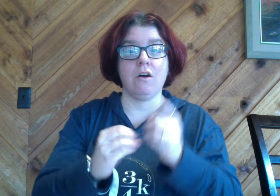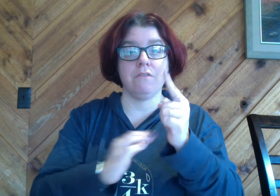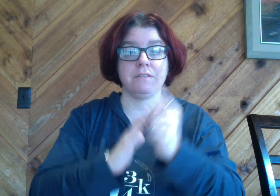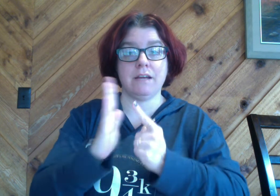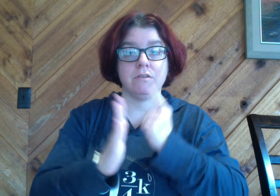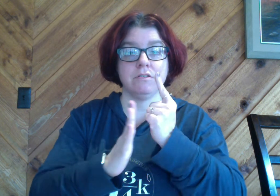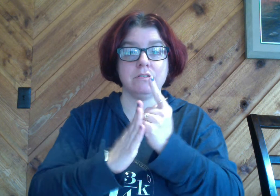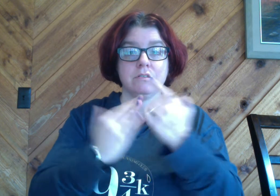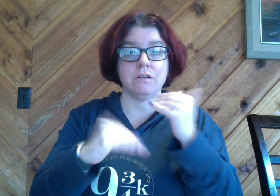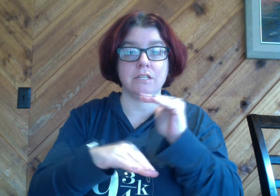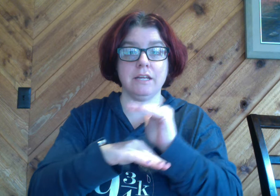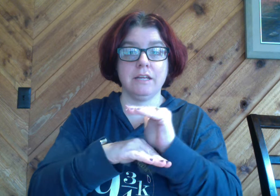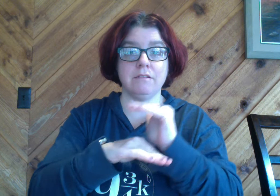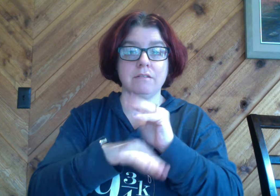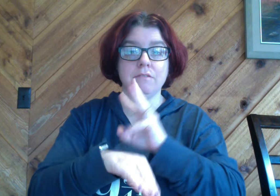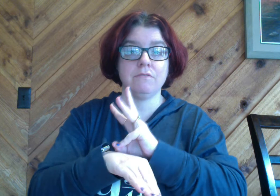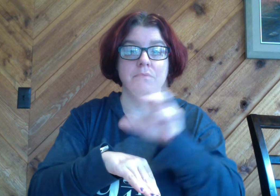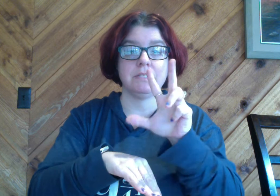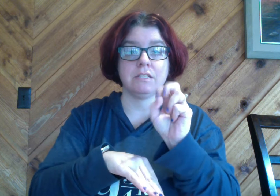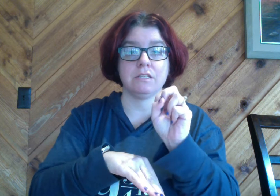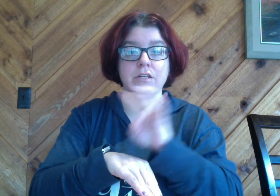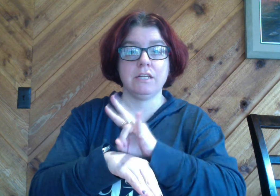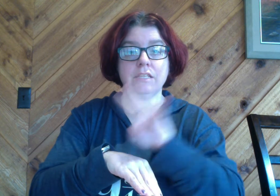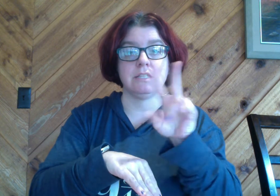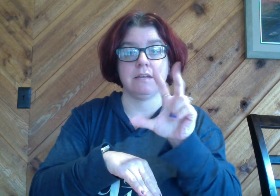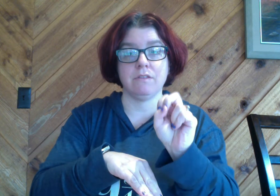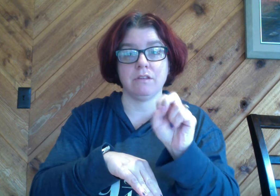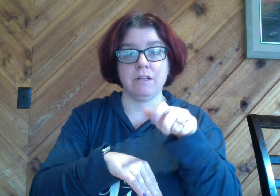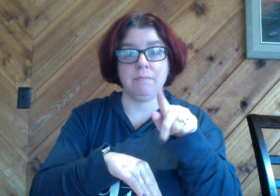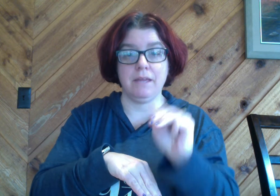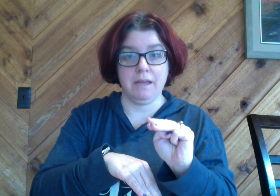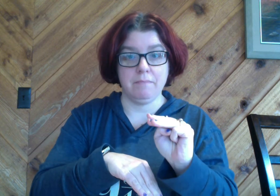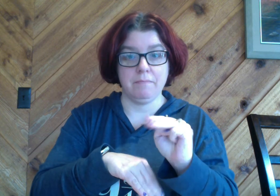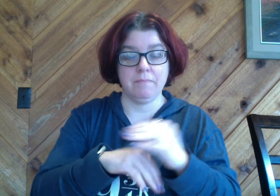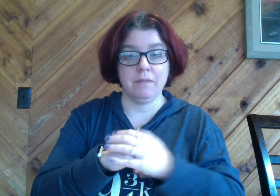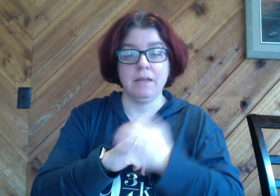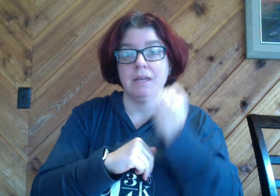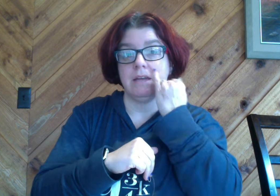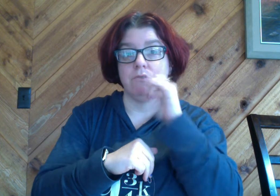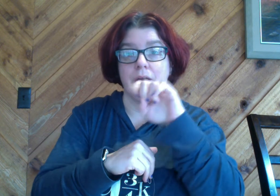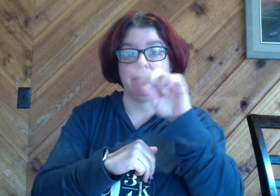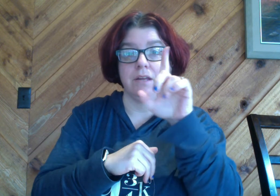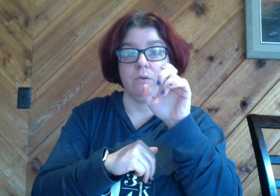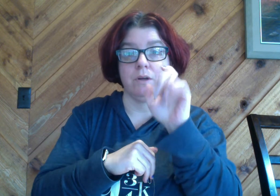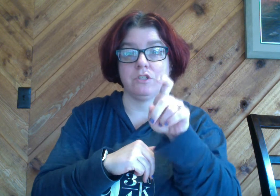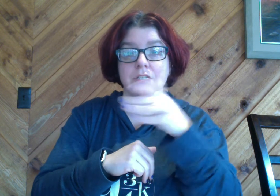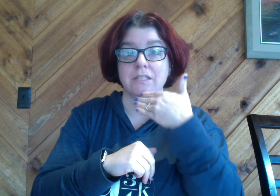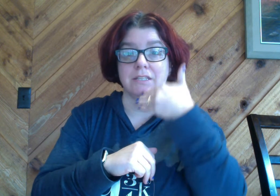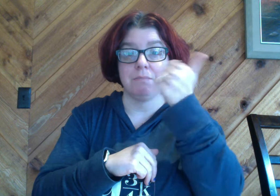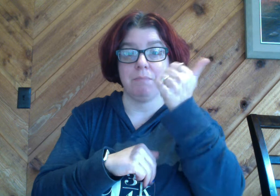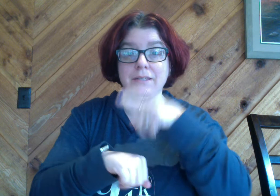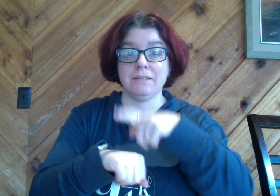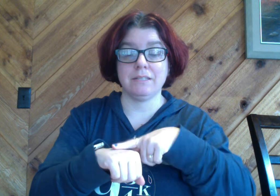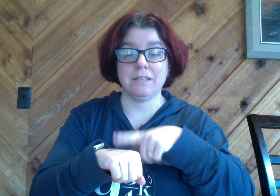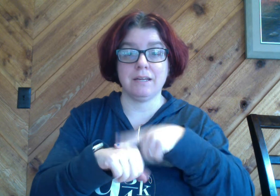office hours are tonight from 6:30 to 7:30 p.m. If you have any questions, that's the best time to